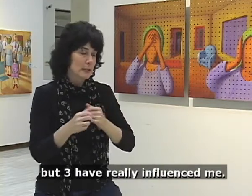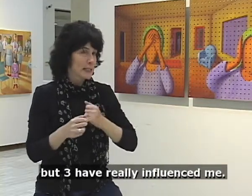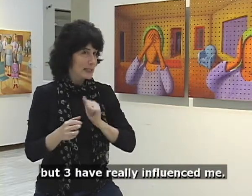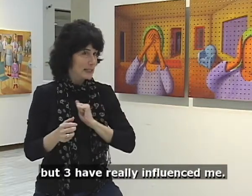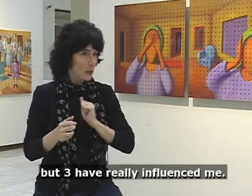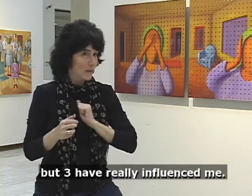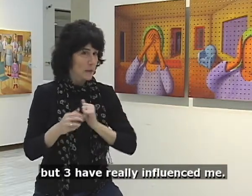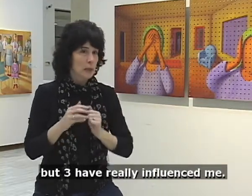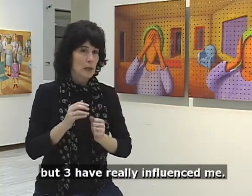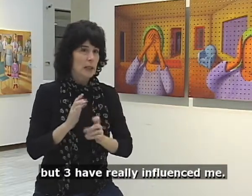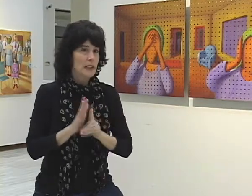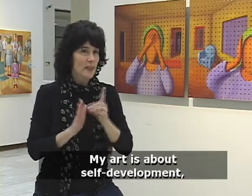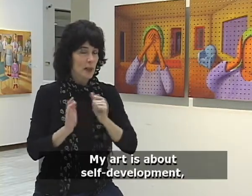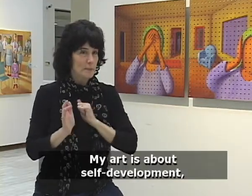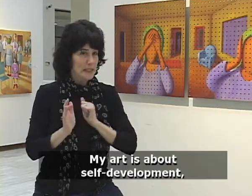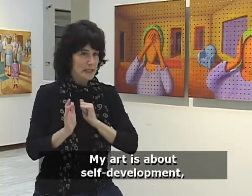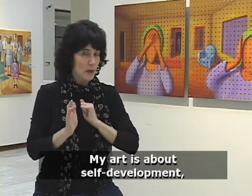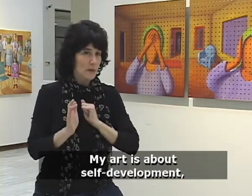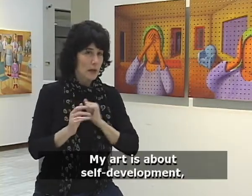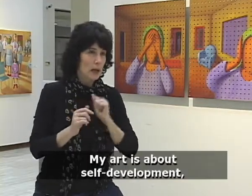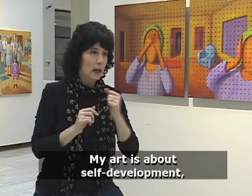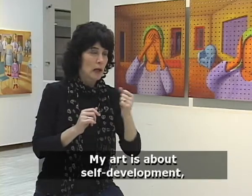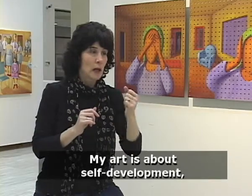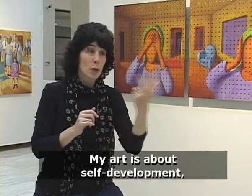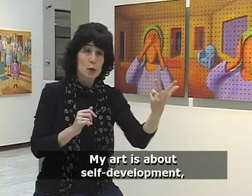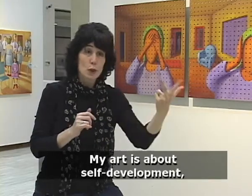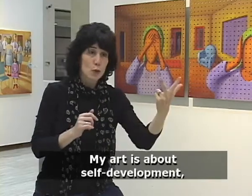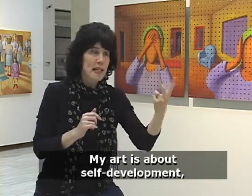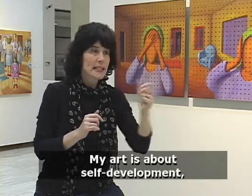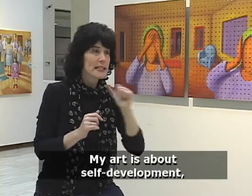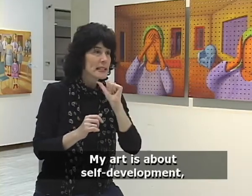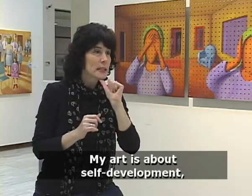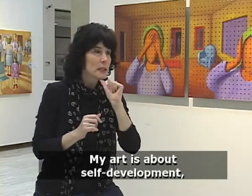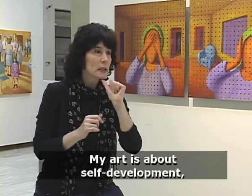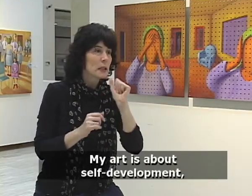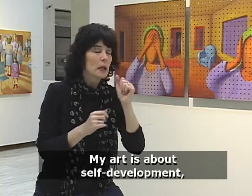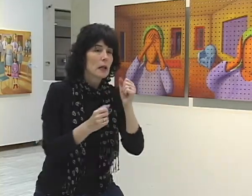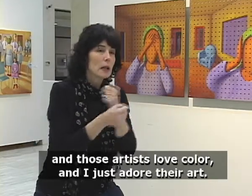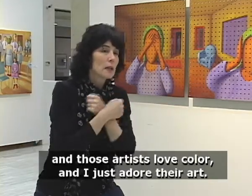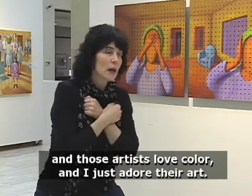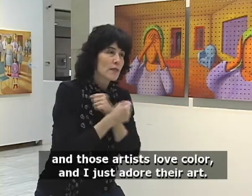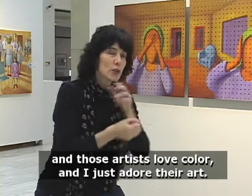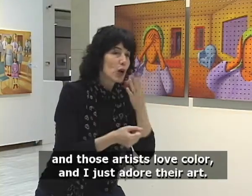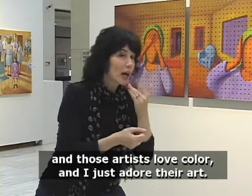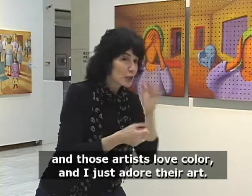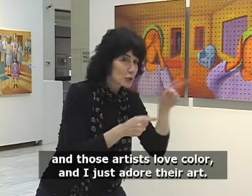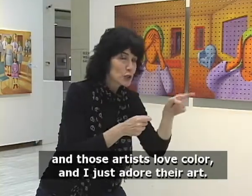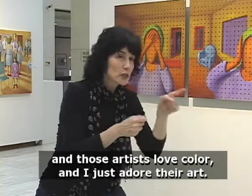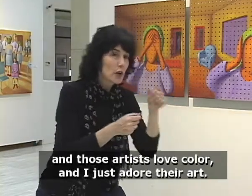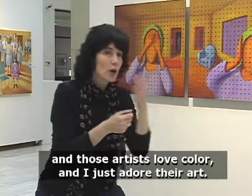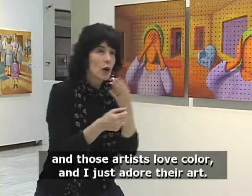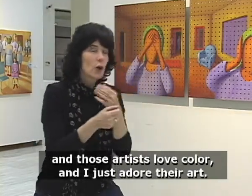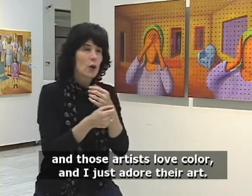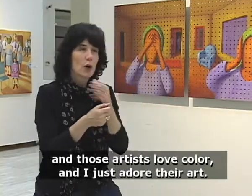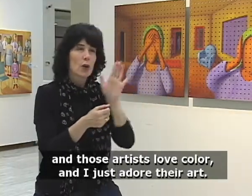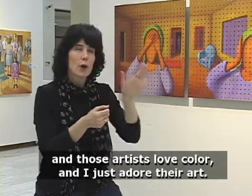me. My art is about self-development, and those artists love color,